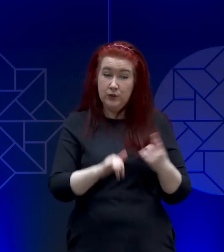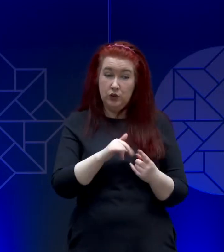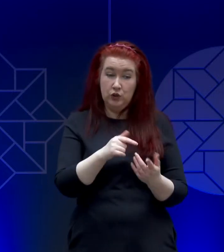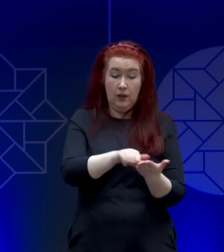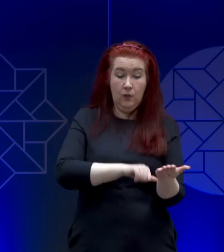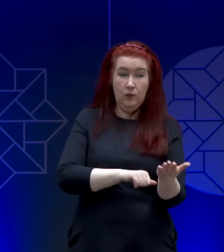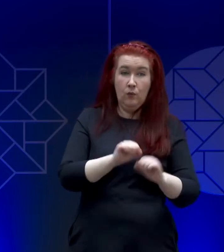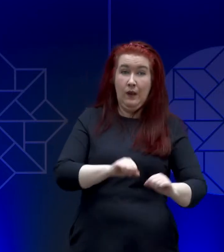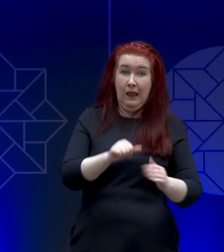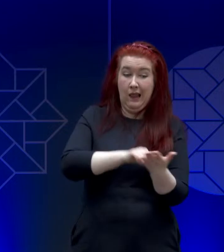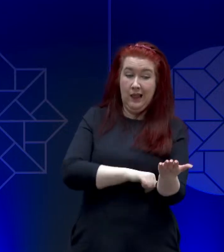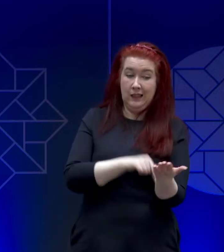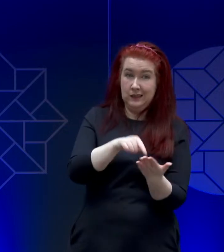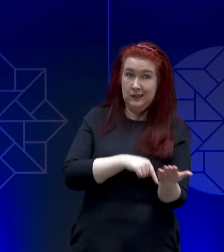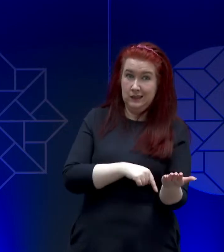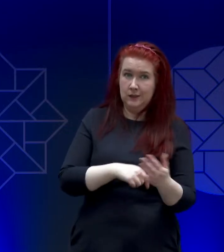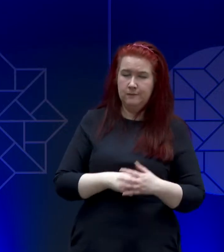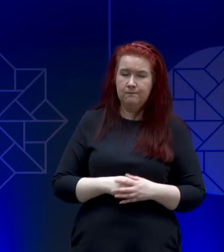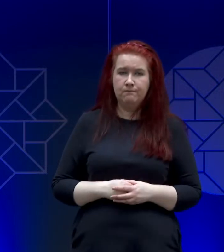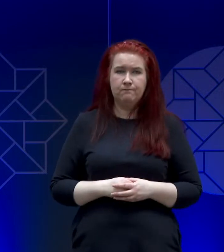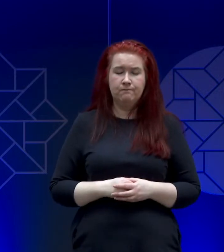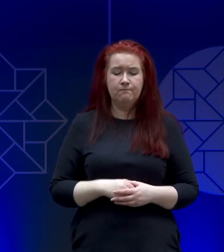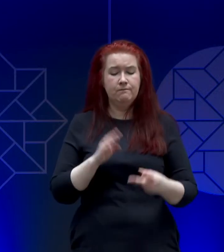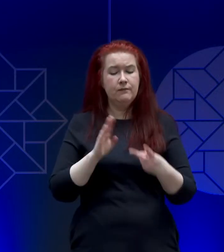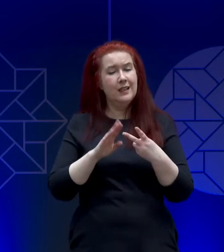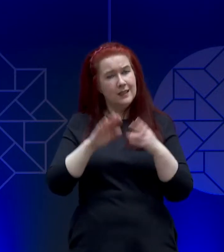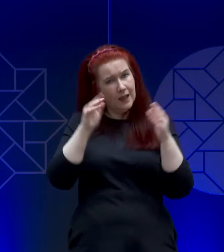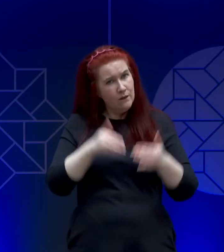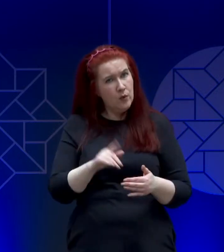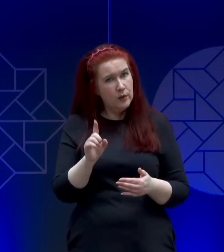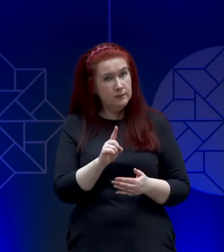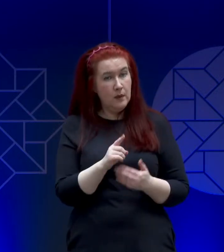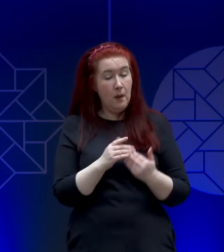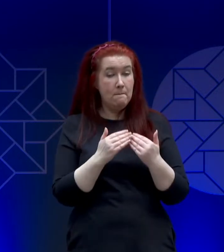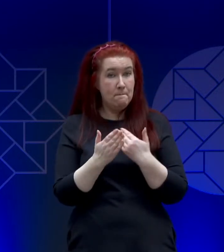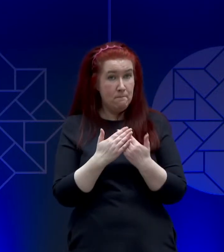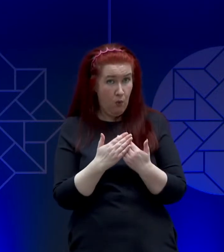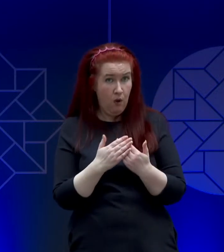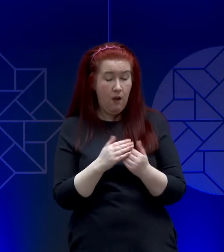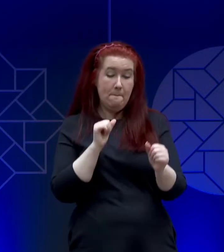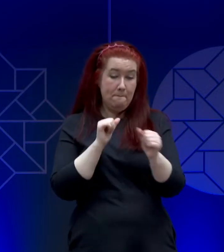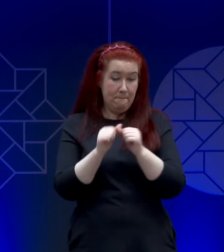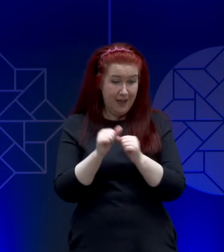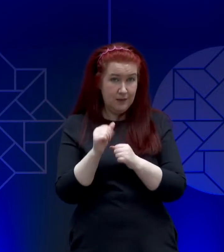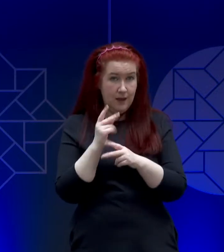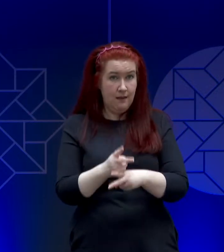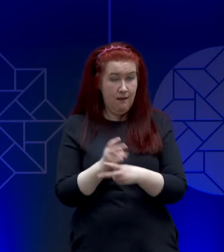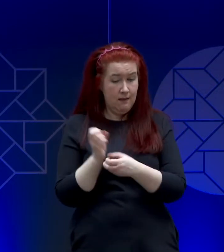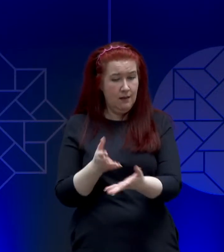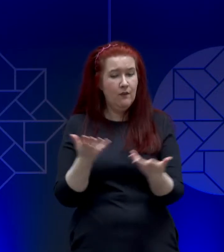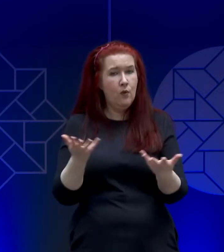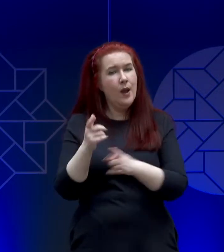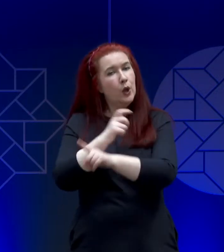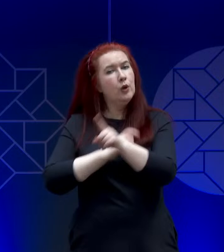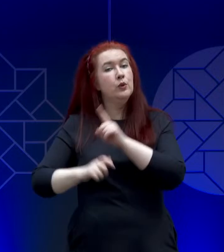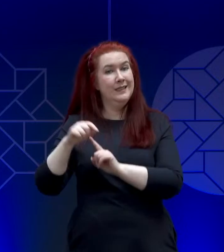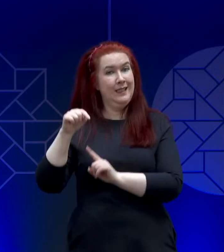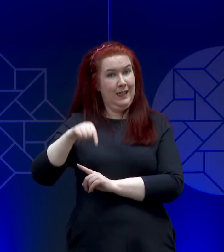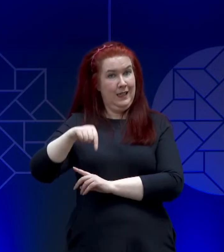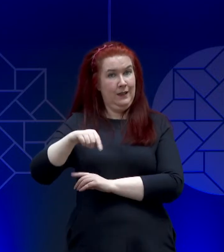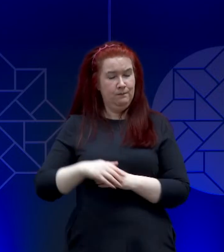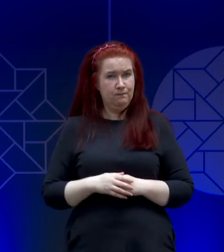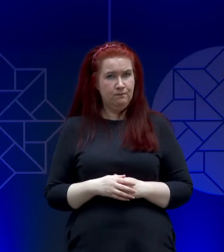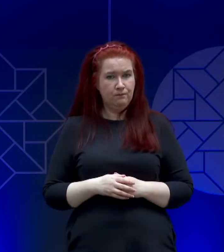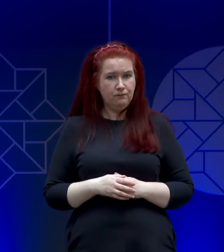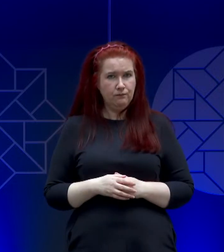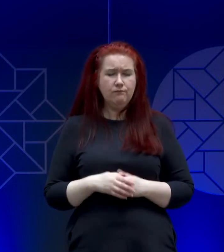lists. Our second focus will see more and better care delivered in the community. I spoke earlier about